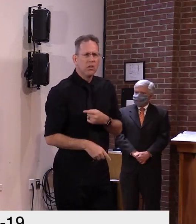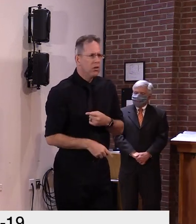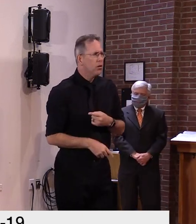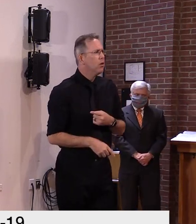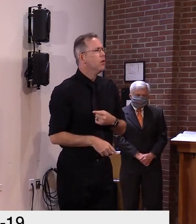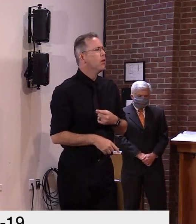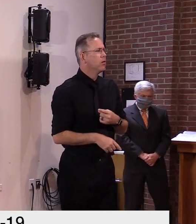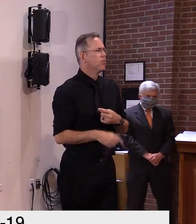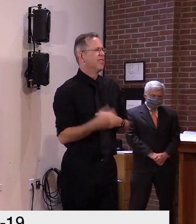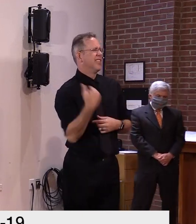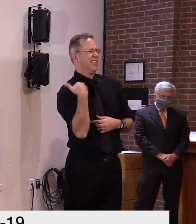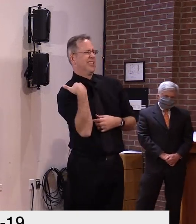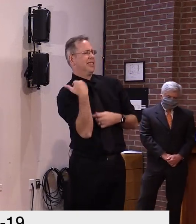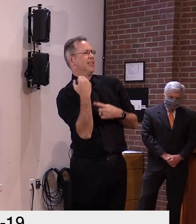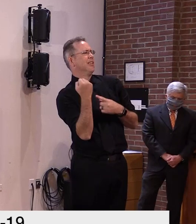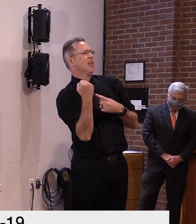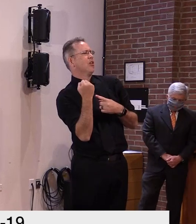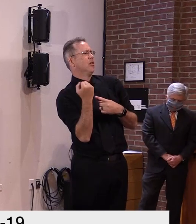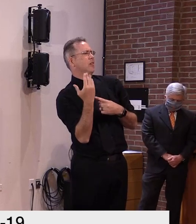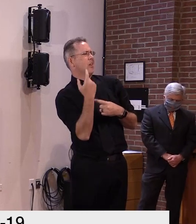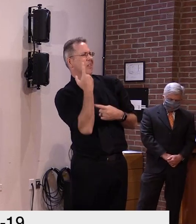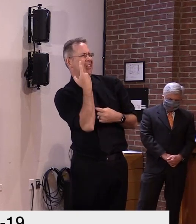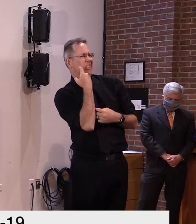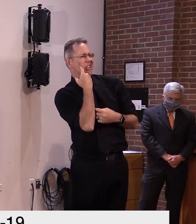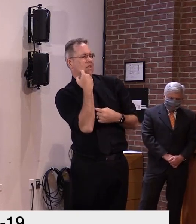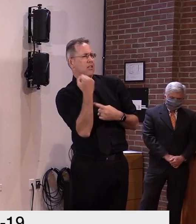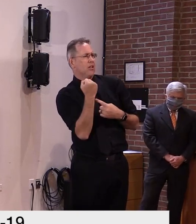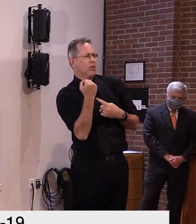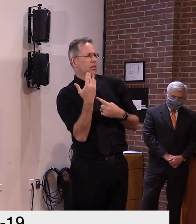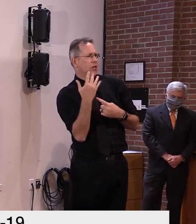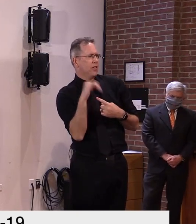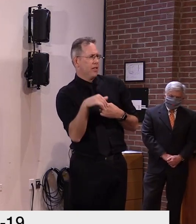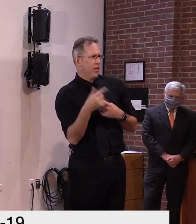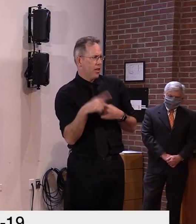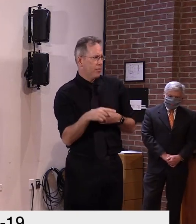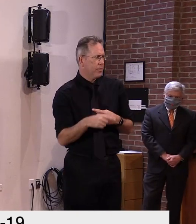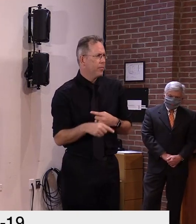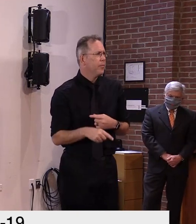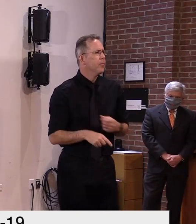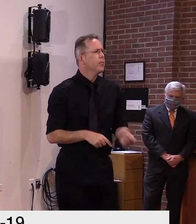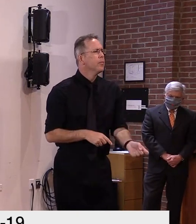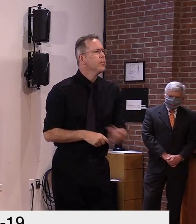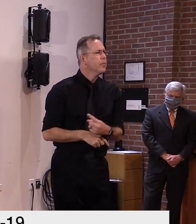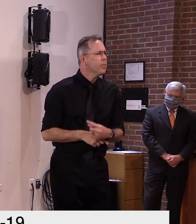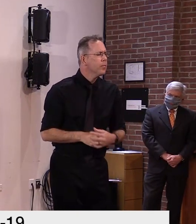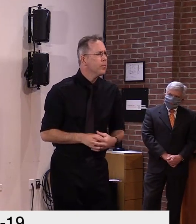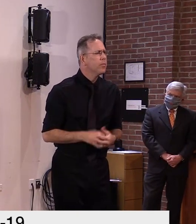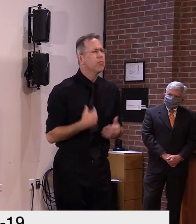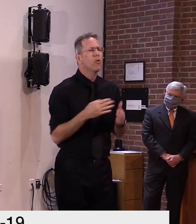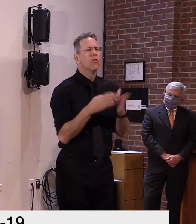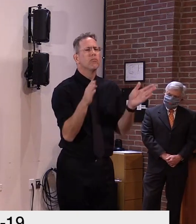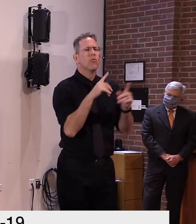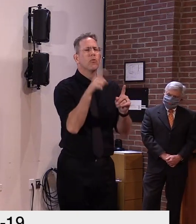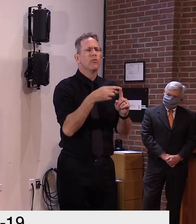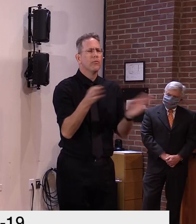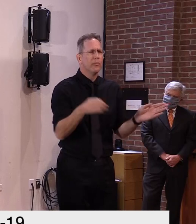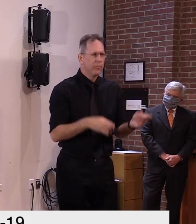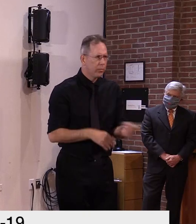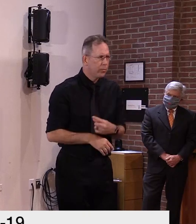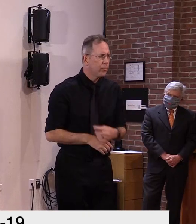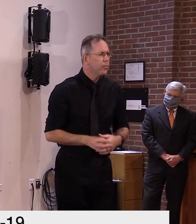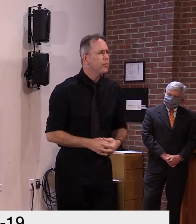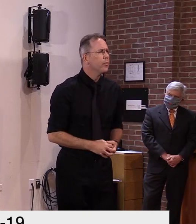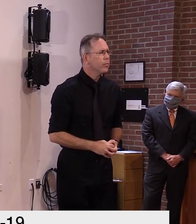Got it. Broader question here, are there similarities in the ways that people seem to be getting this